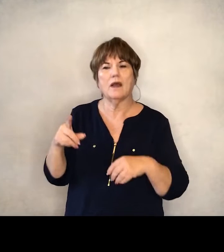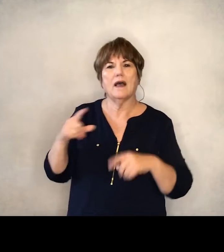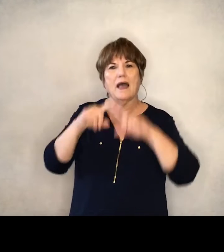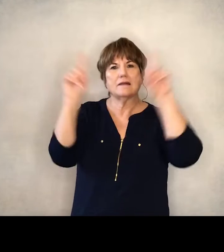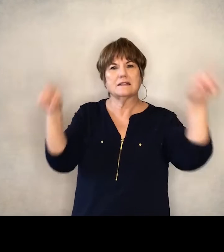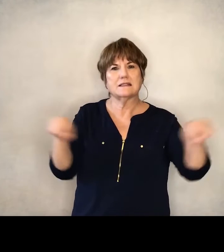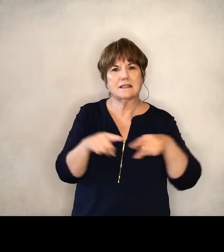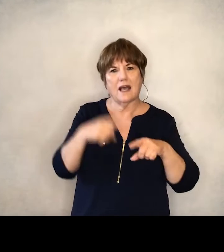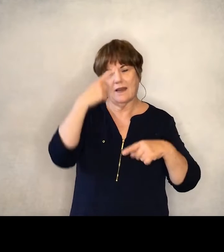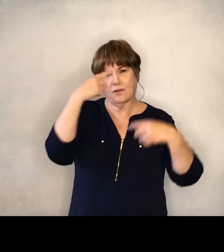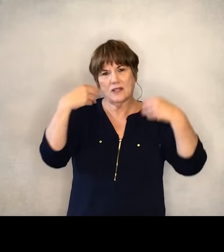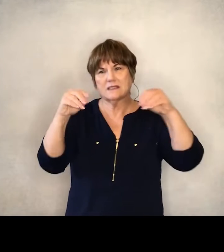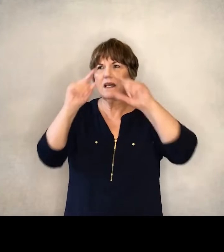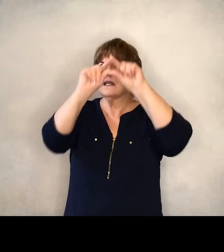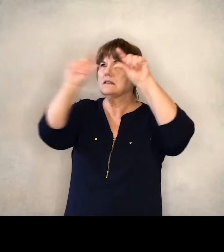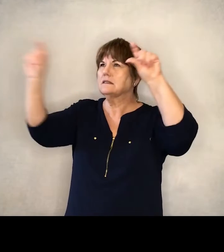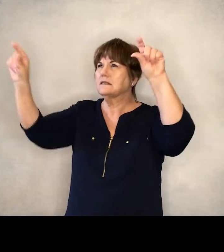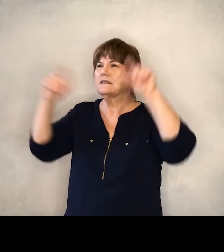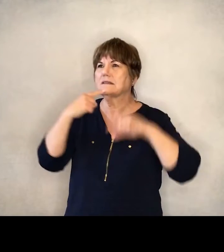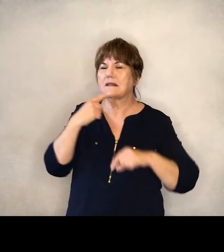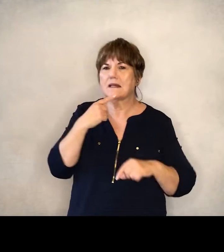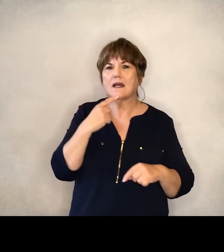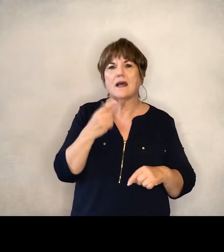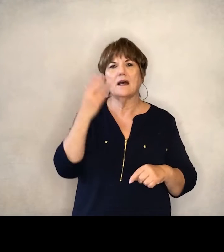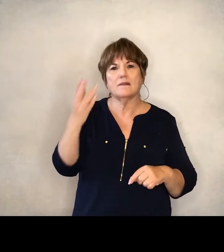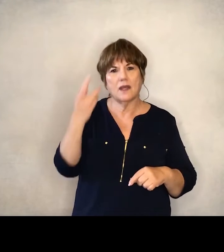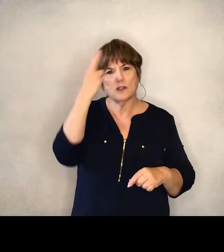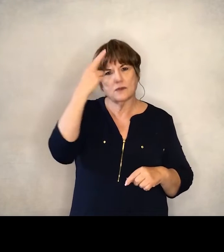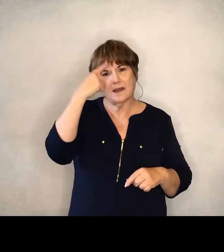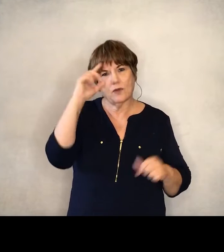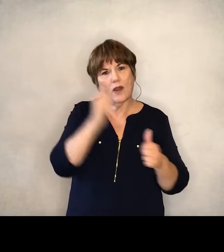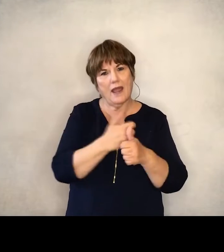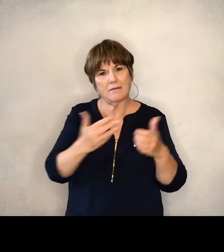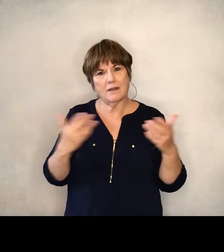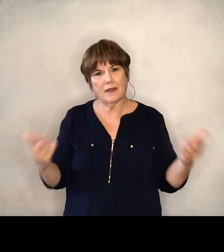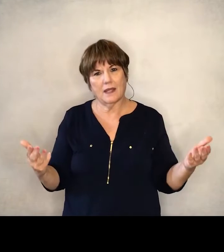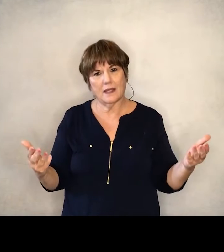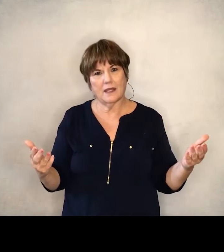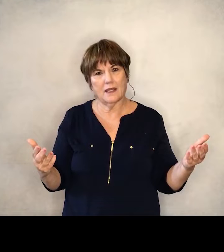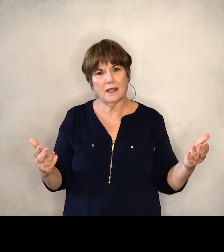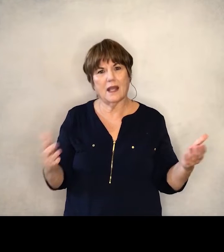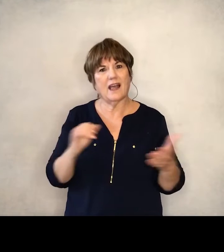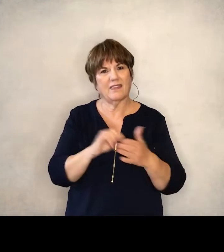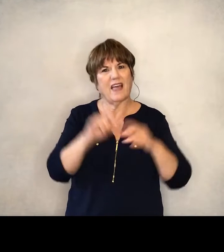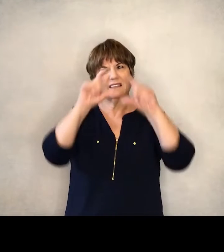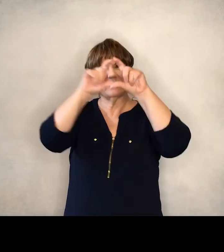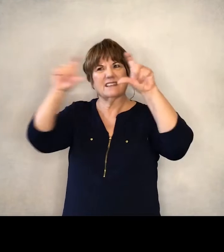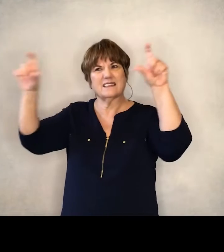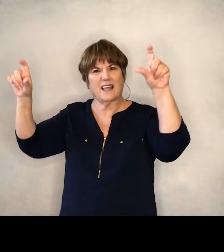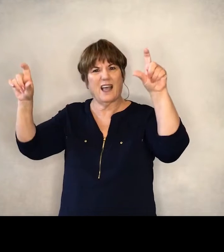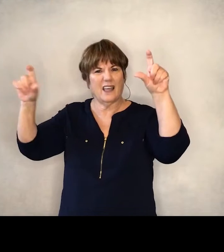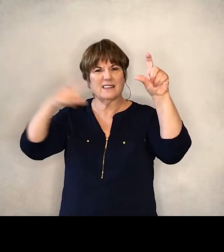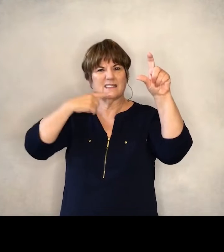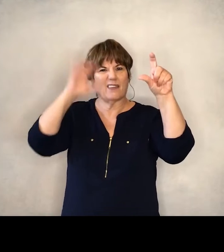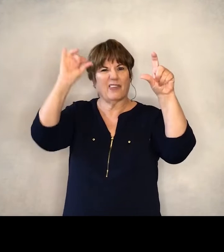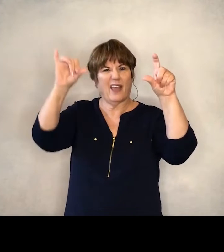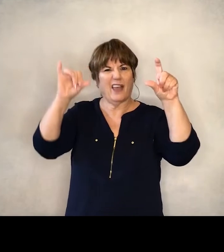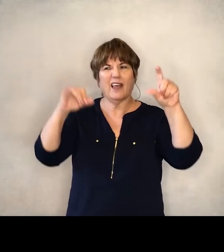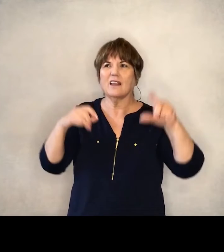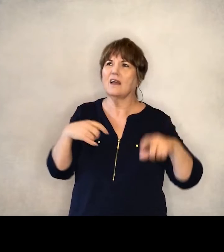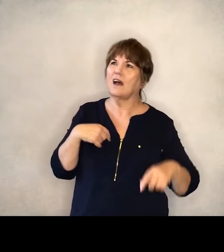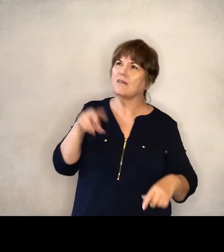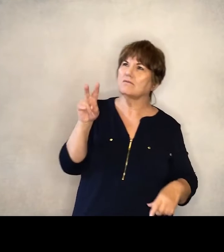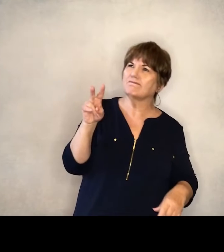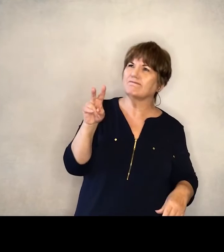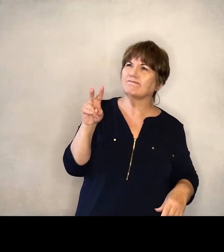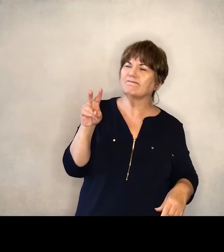and it said, "There's a reason for everything." That's the sign in the hospital gift shop. And I have to tell you, I could